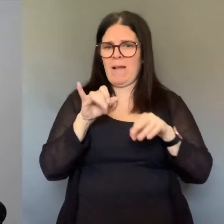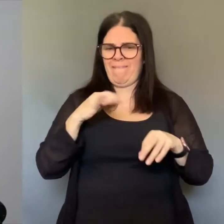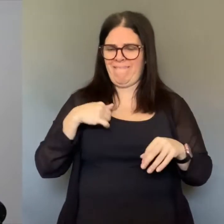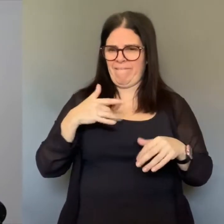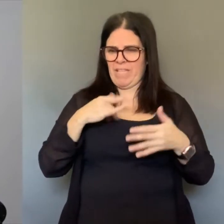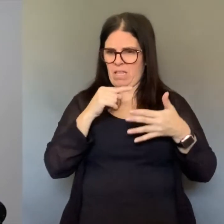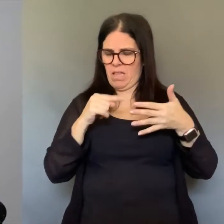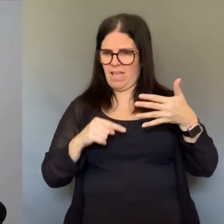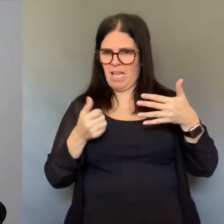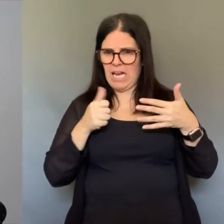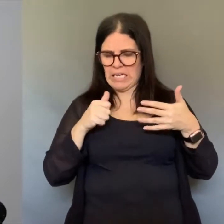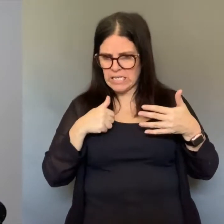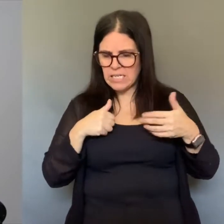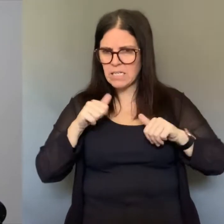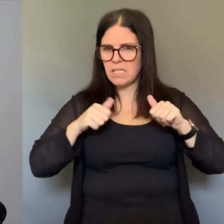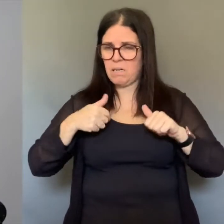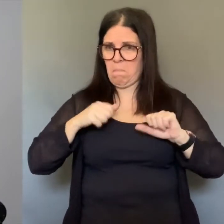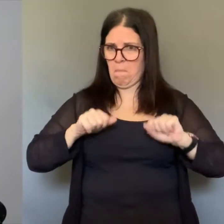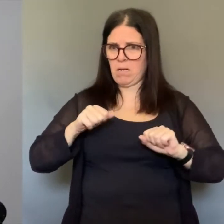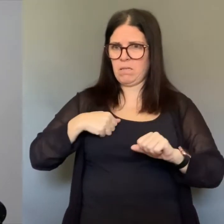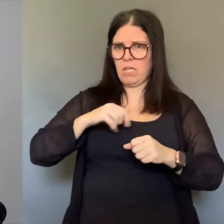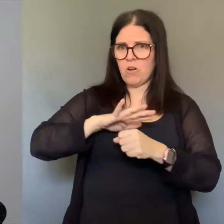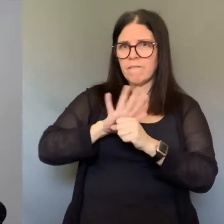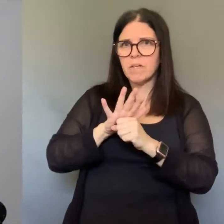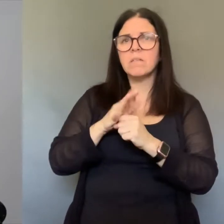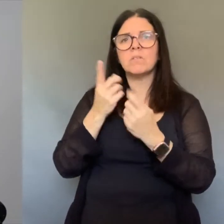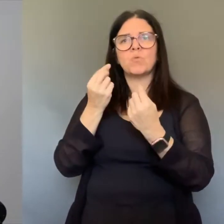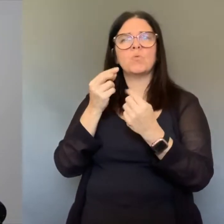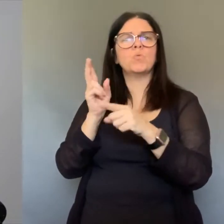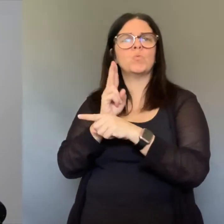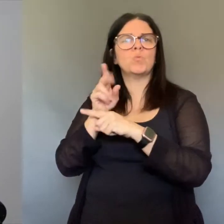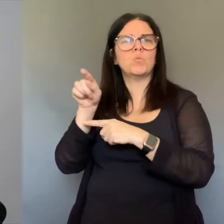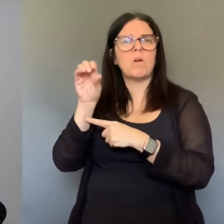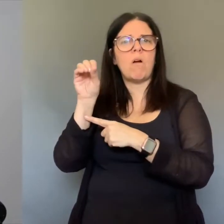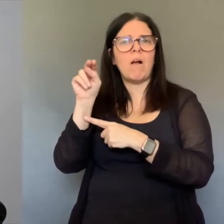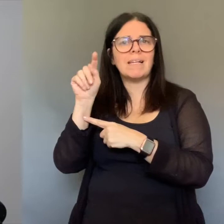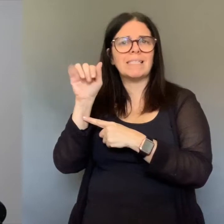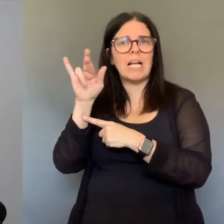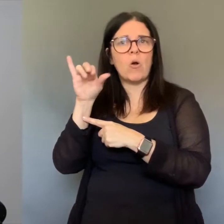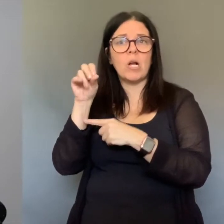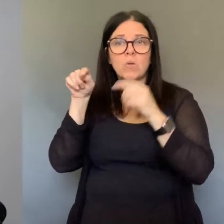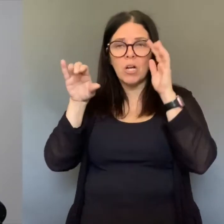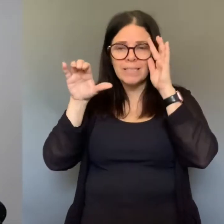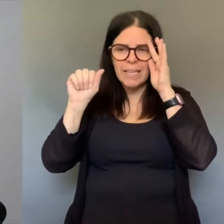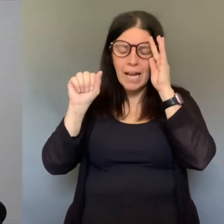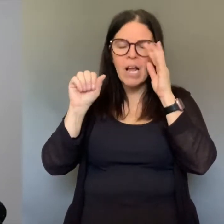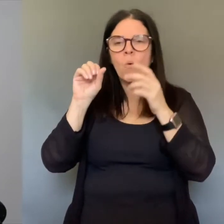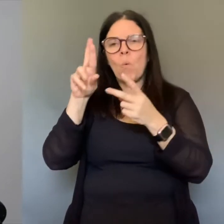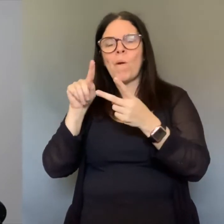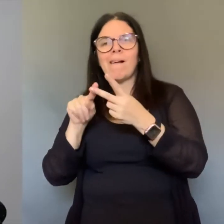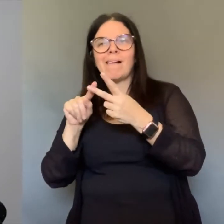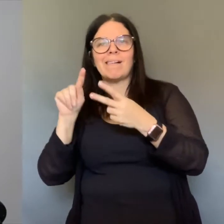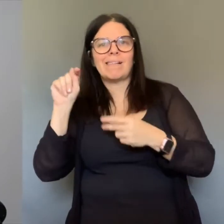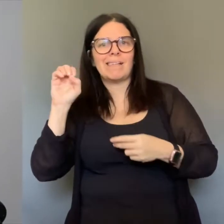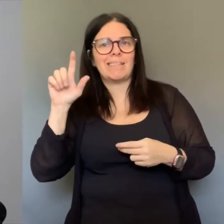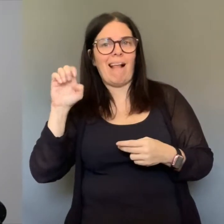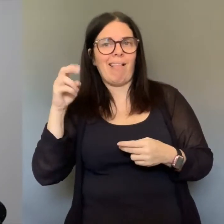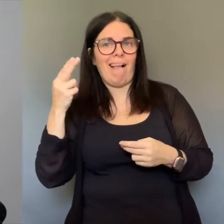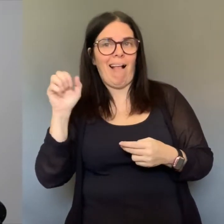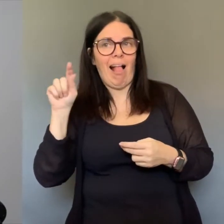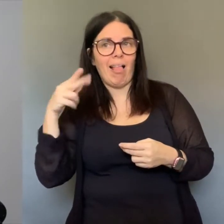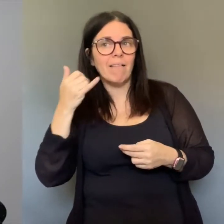ontario.ca, contact Telehealth Ontario, or call your primary care provider for a phone or virtual